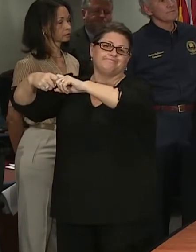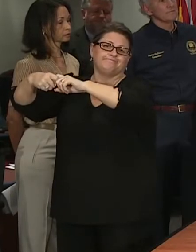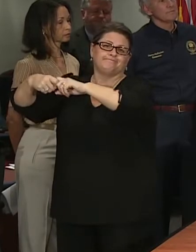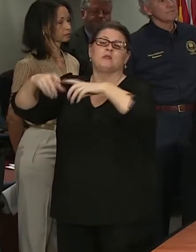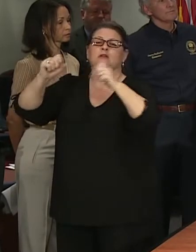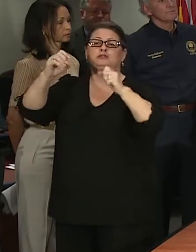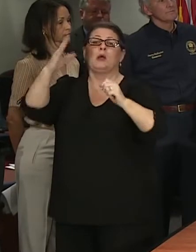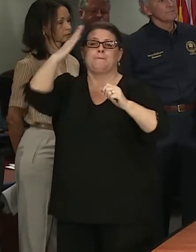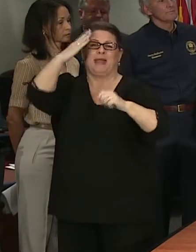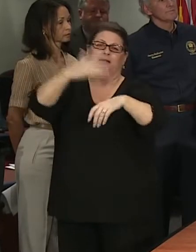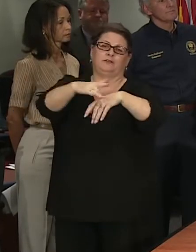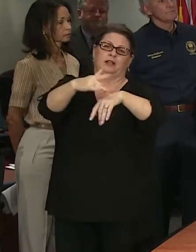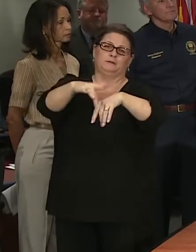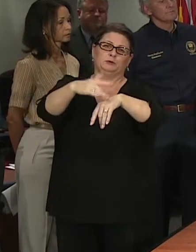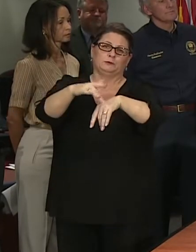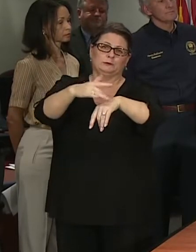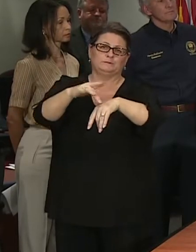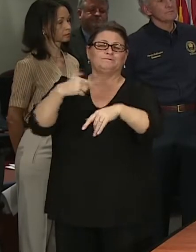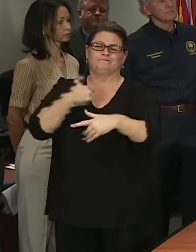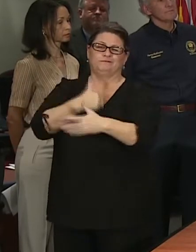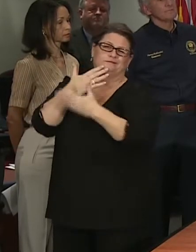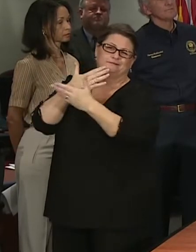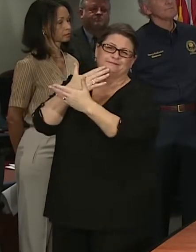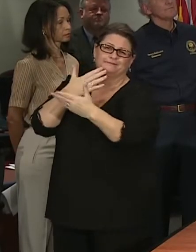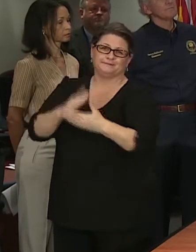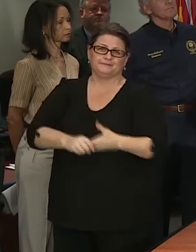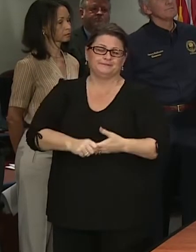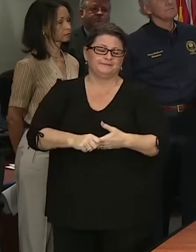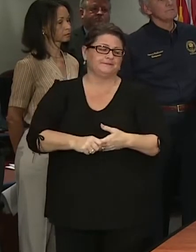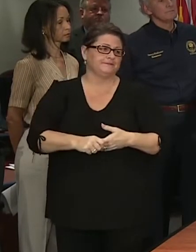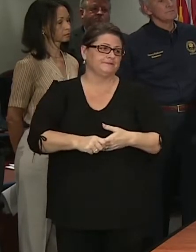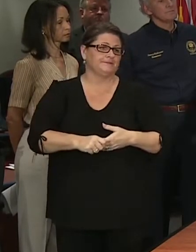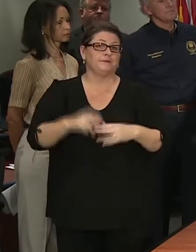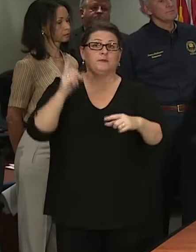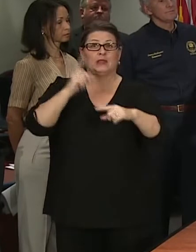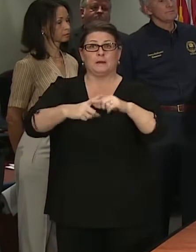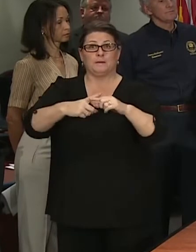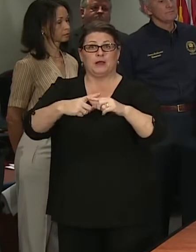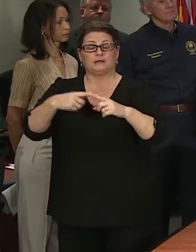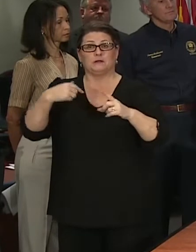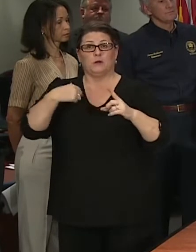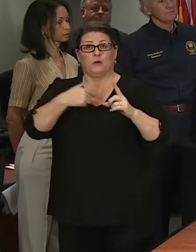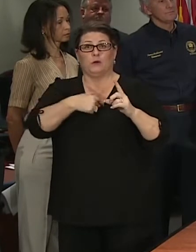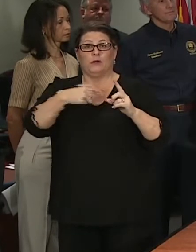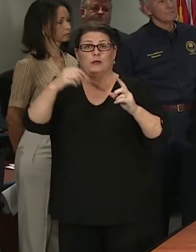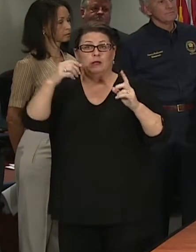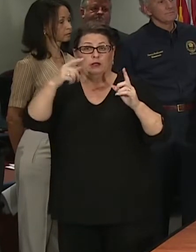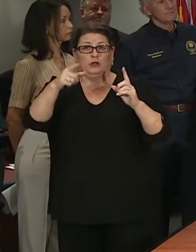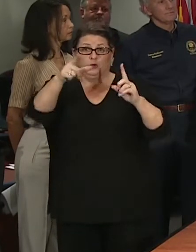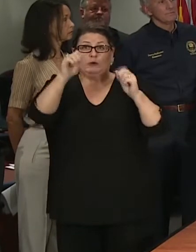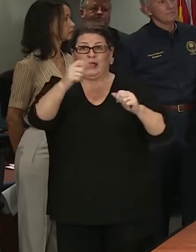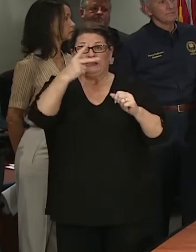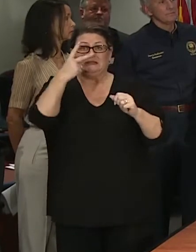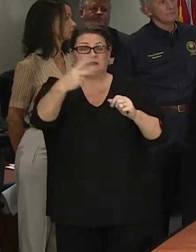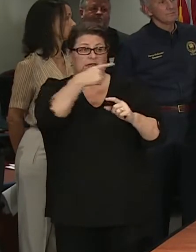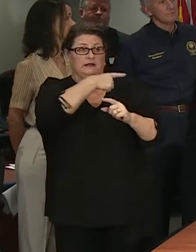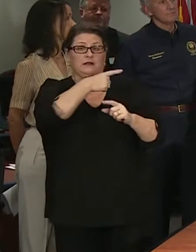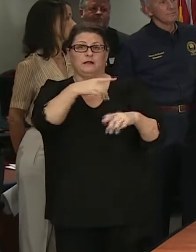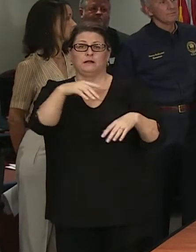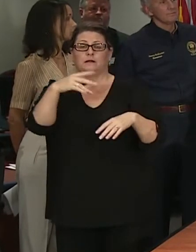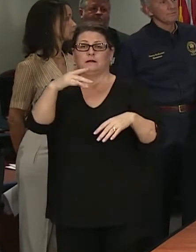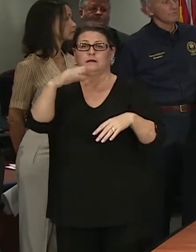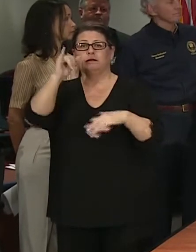we appreciate their efforts to do that. In addition, as we look at it, you can see the number of intensive